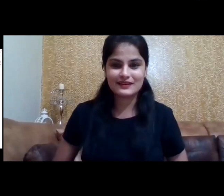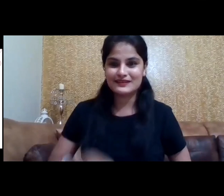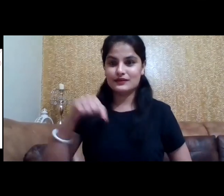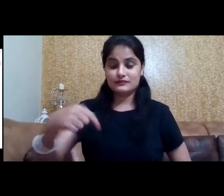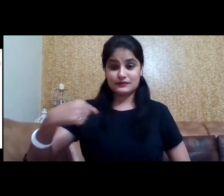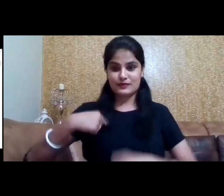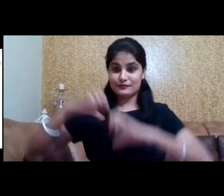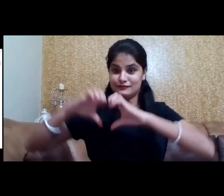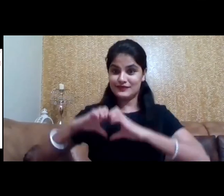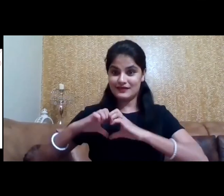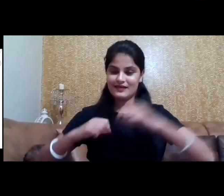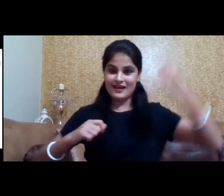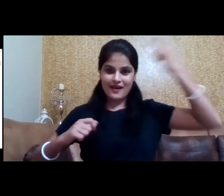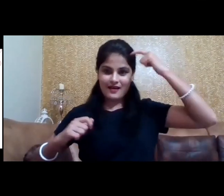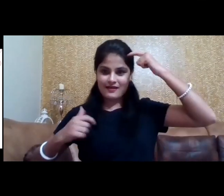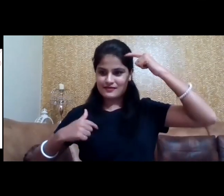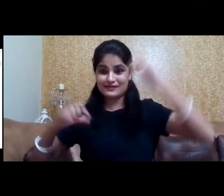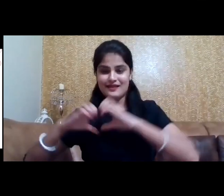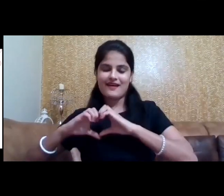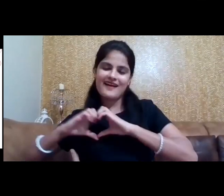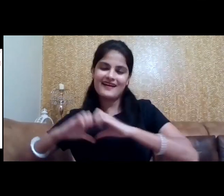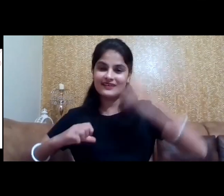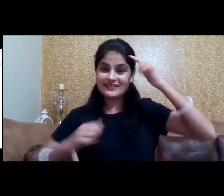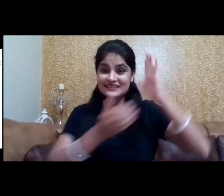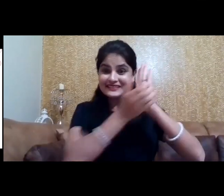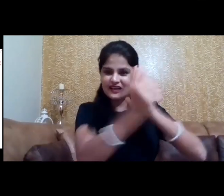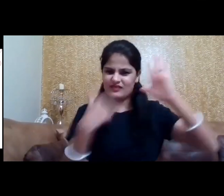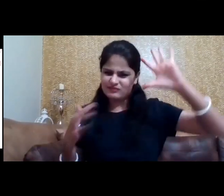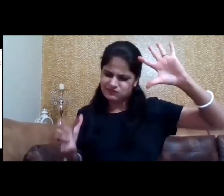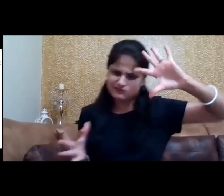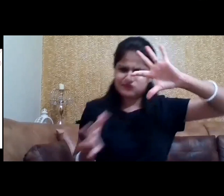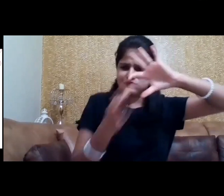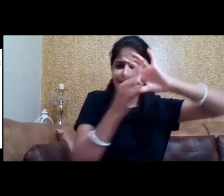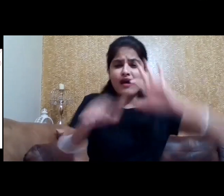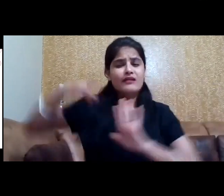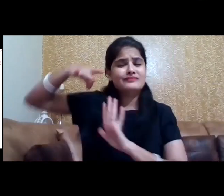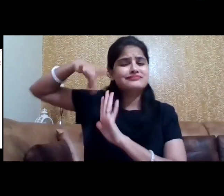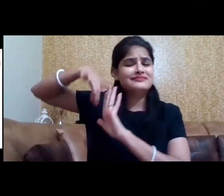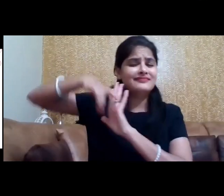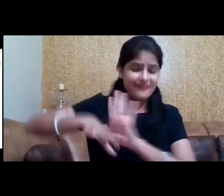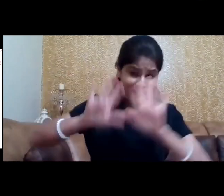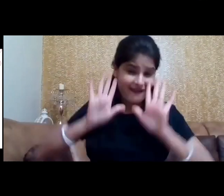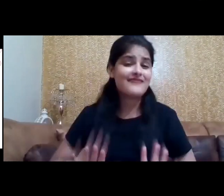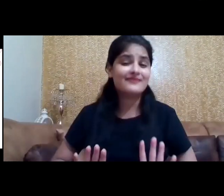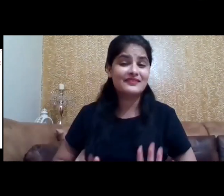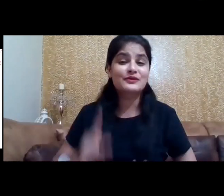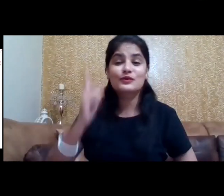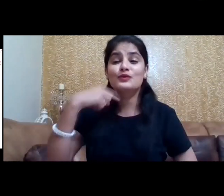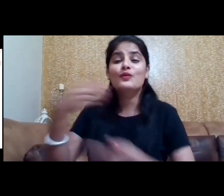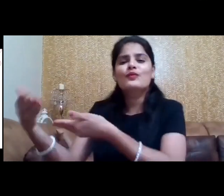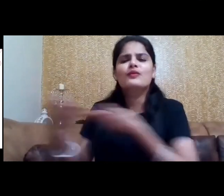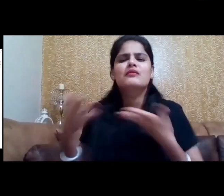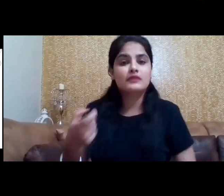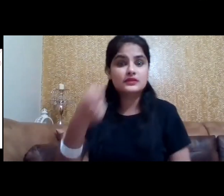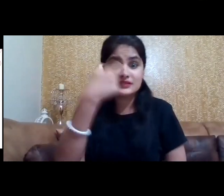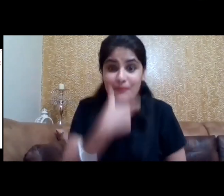The first one is, your heart and then your head. When your heart and your head are together, there